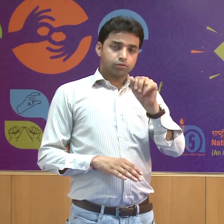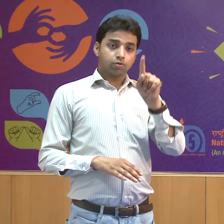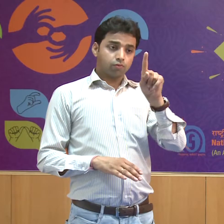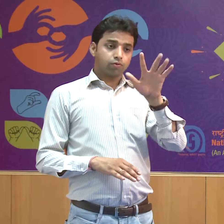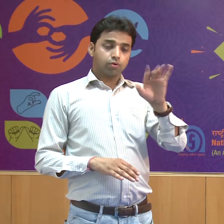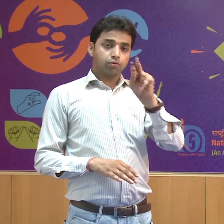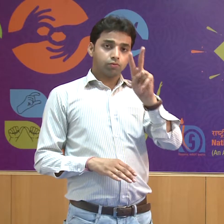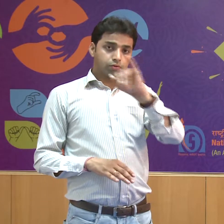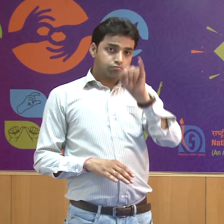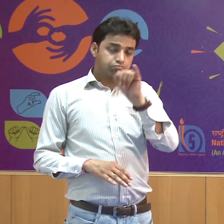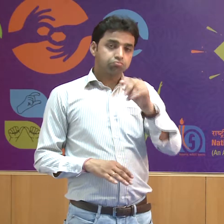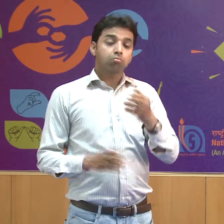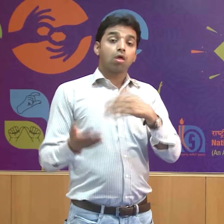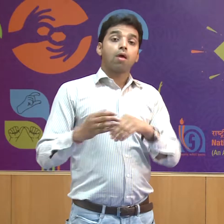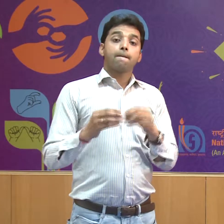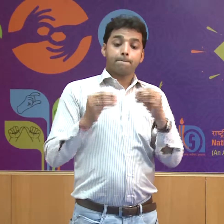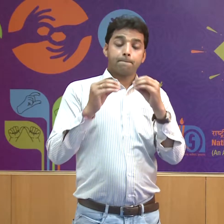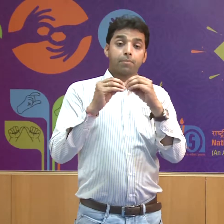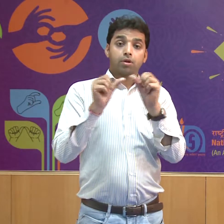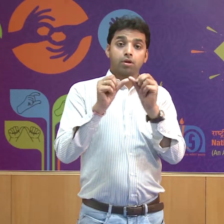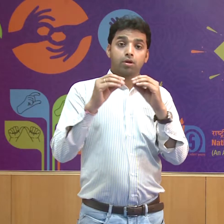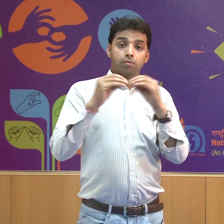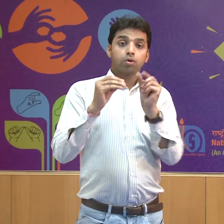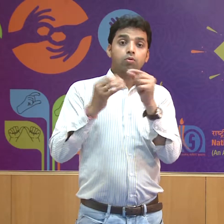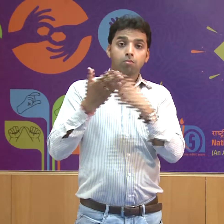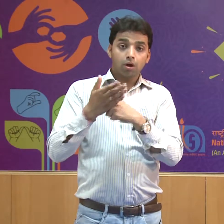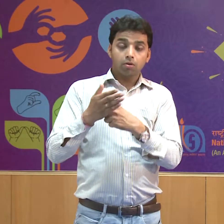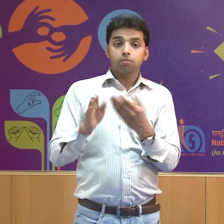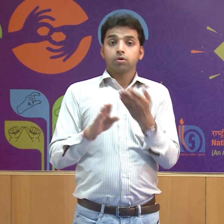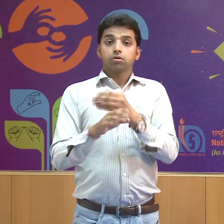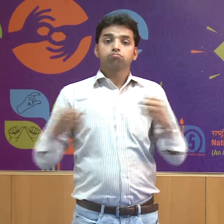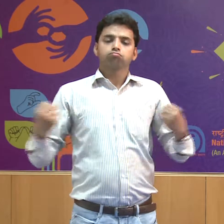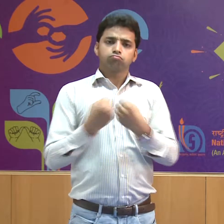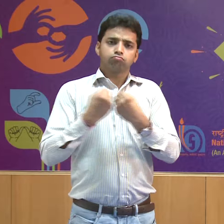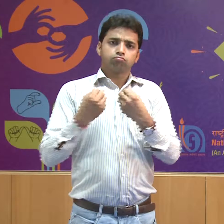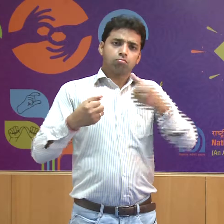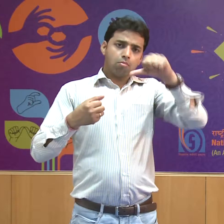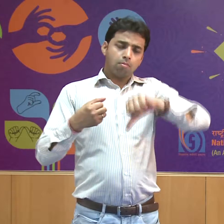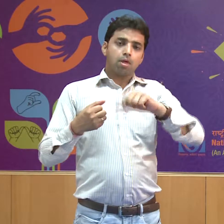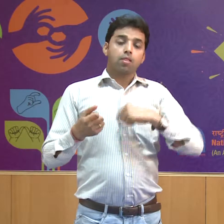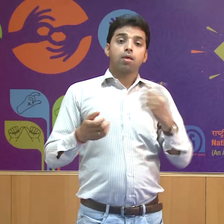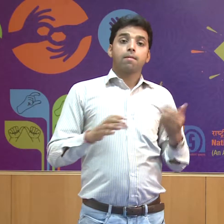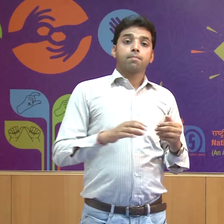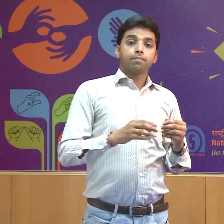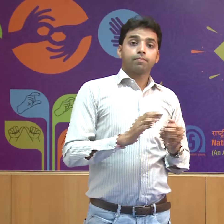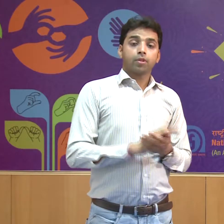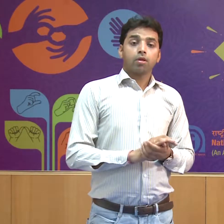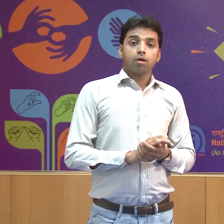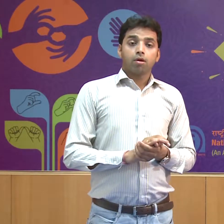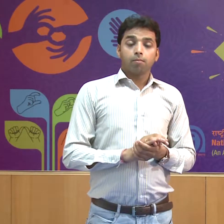Babur defeated the last Delhi Sultanate Ibrahim Lodi in the first battle of Panipat.